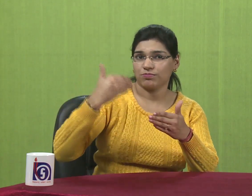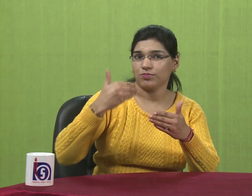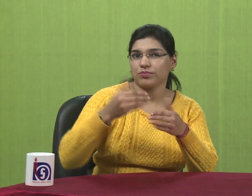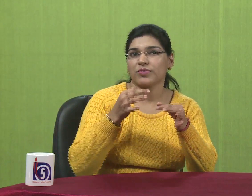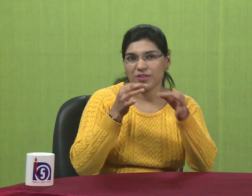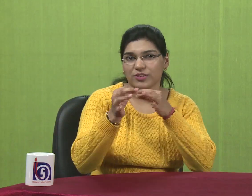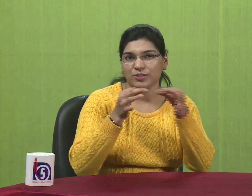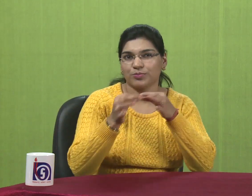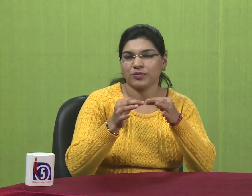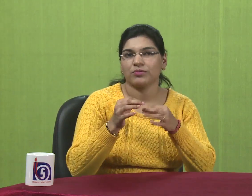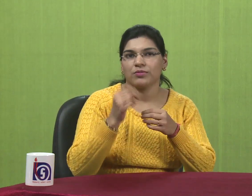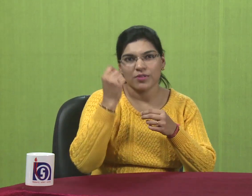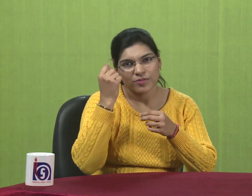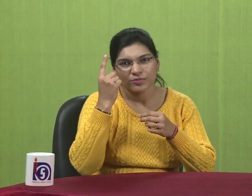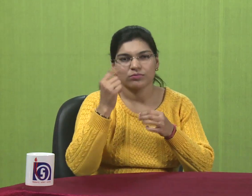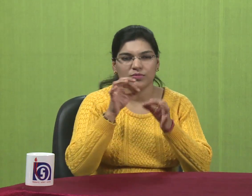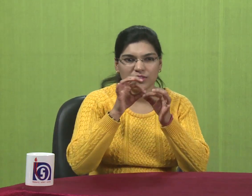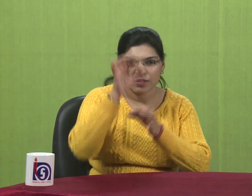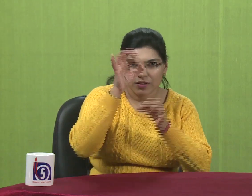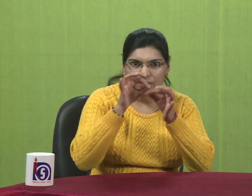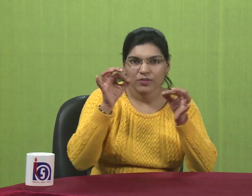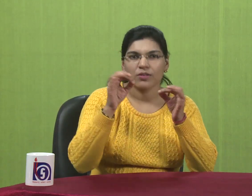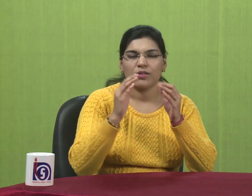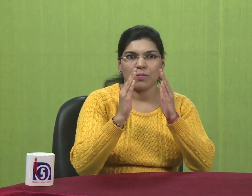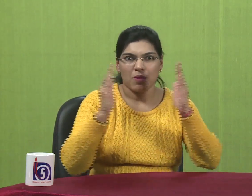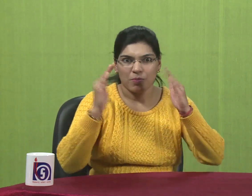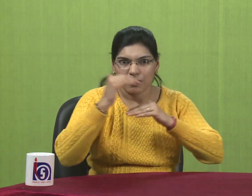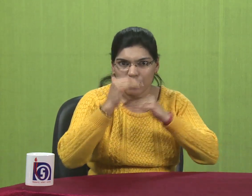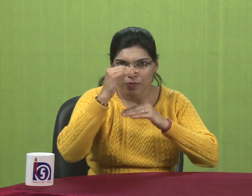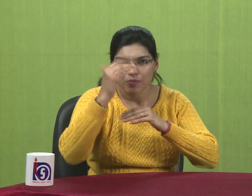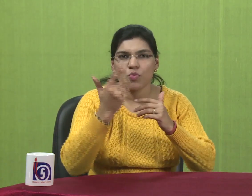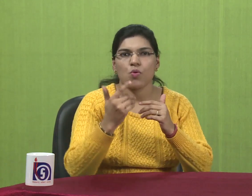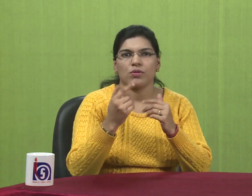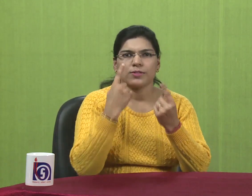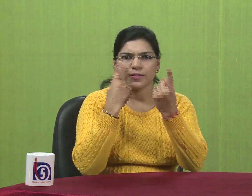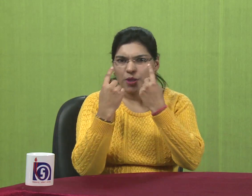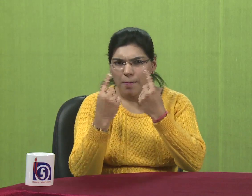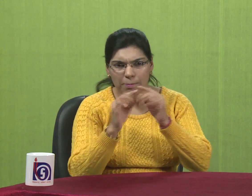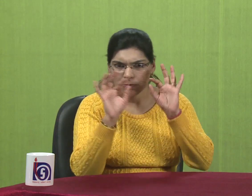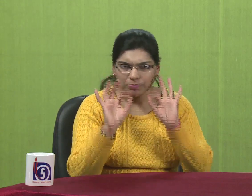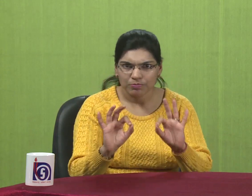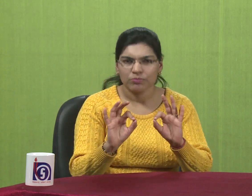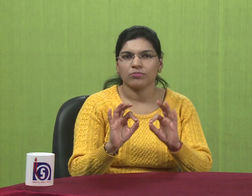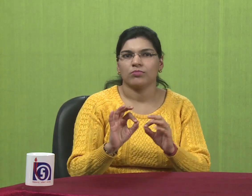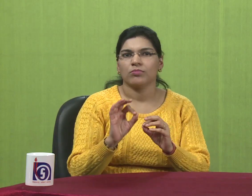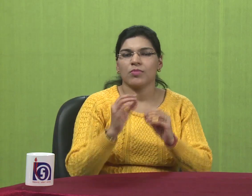I hope that whatever we have done till now, that you will understand about the word and the